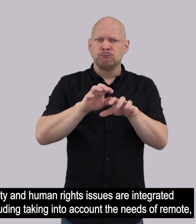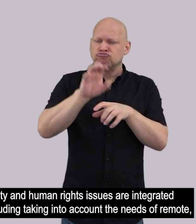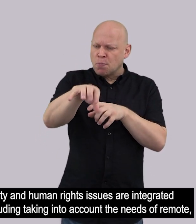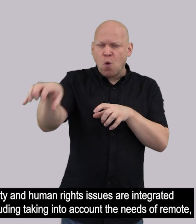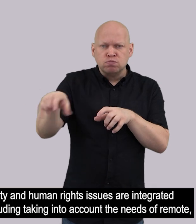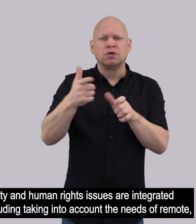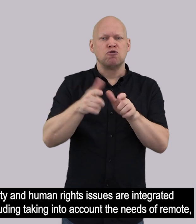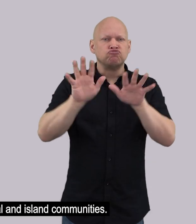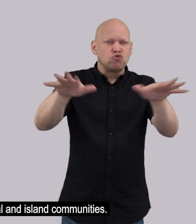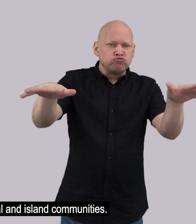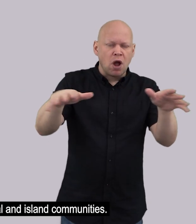communities.